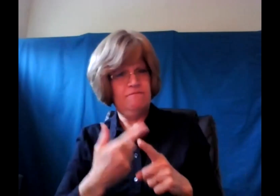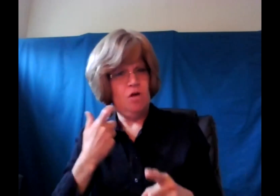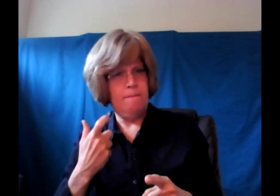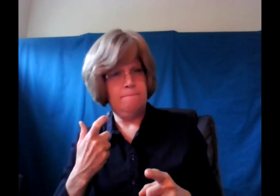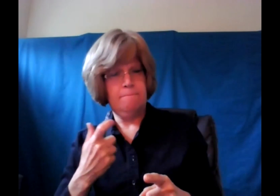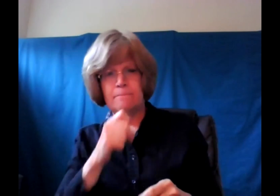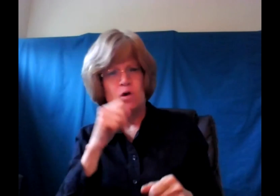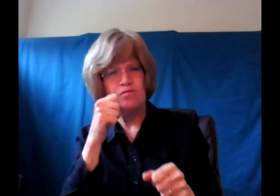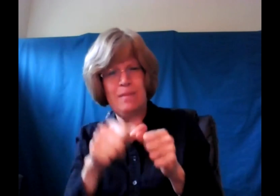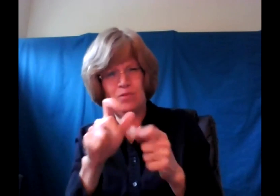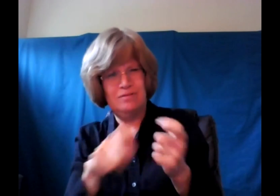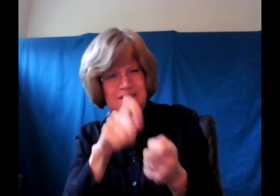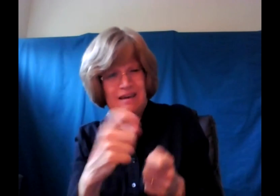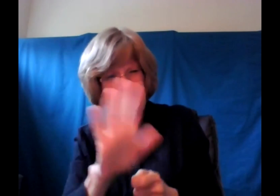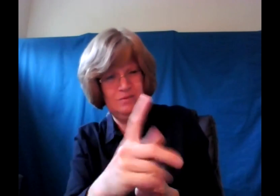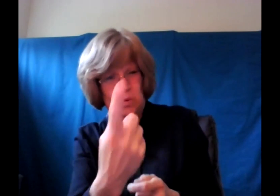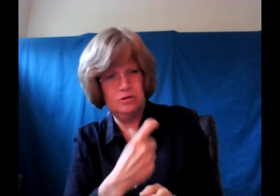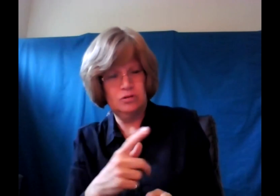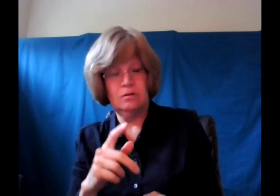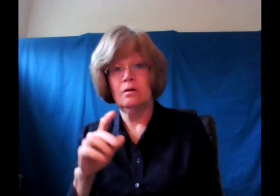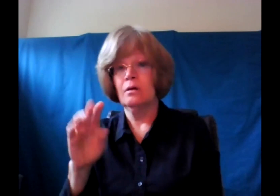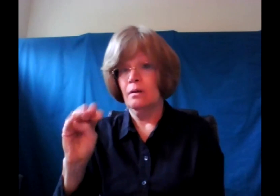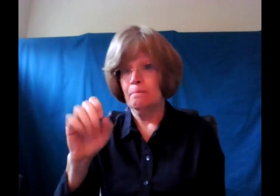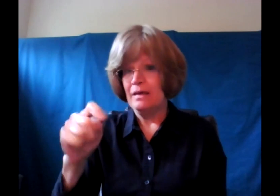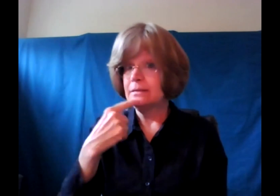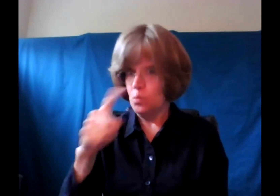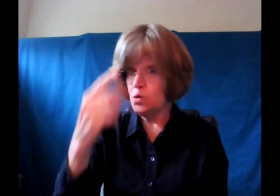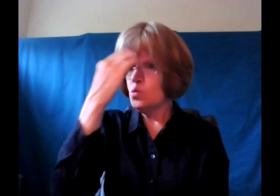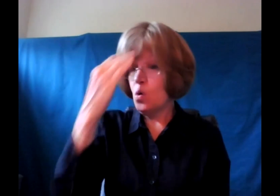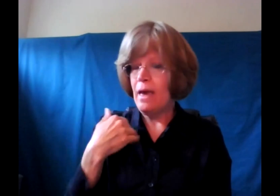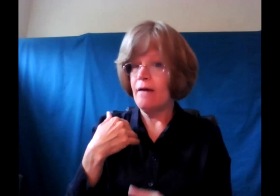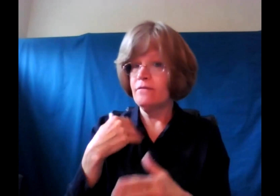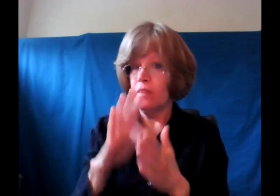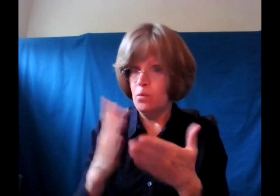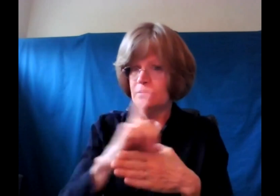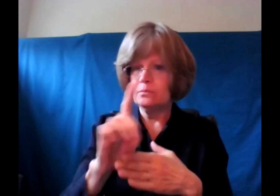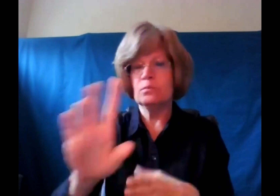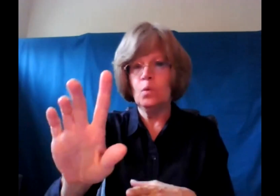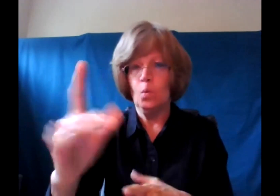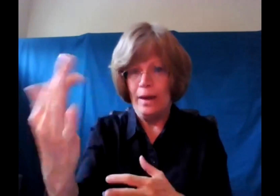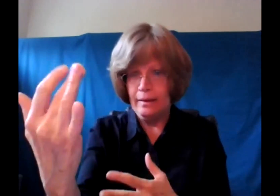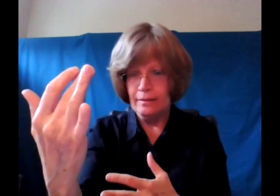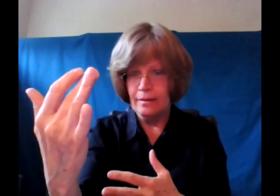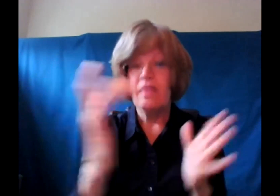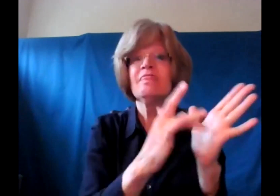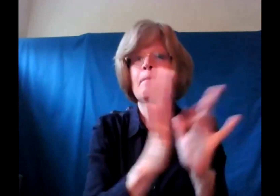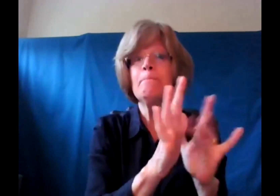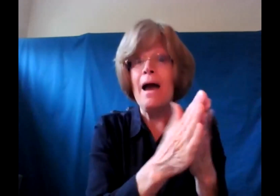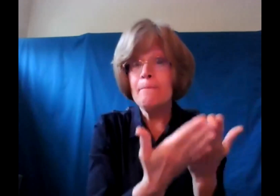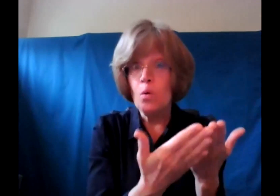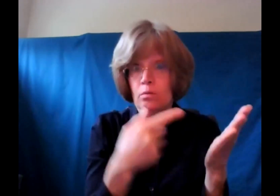I don't remember the exact question. And he began to say, well, you know, we have the discipline. And he said, wait, the